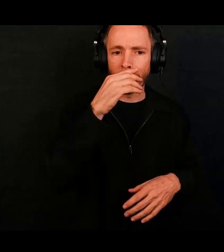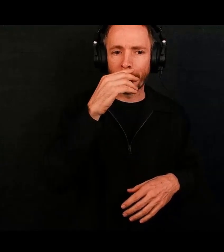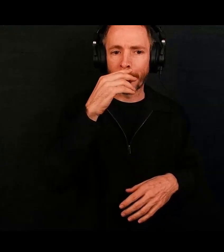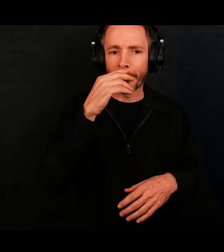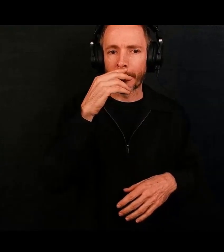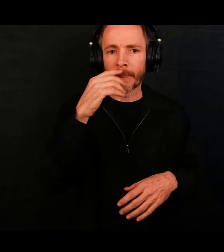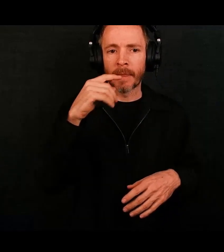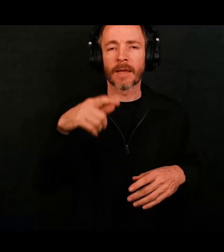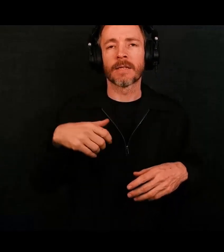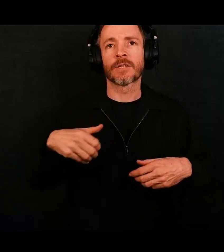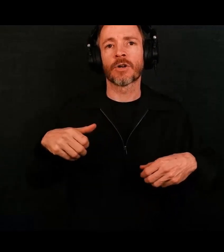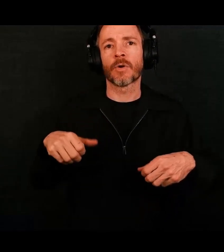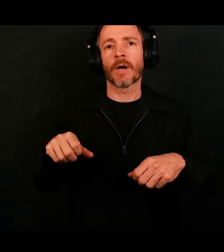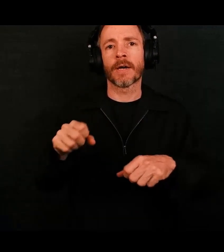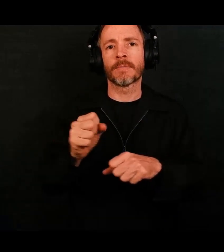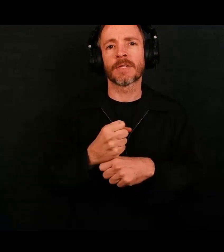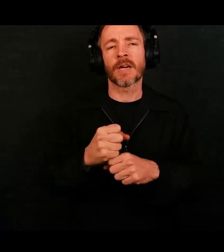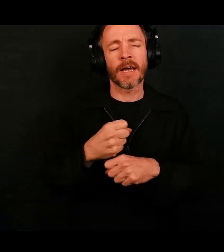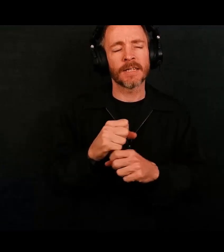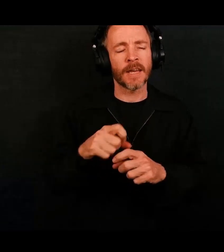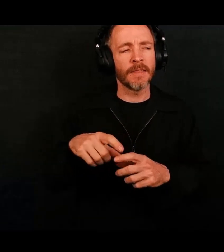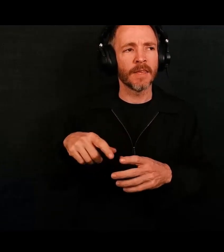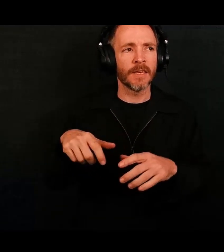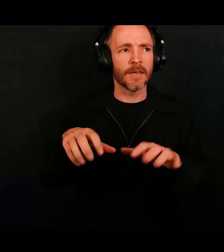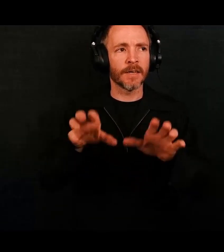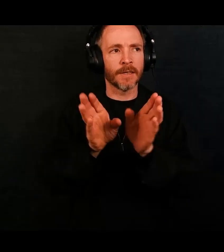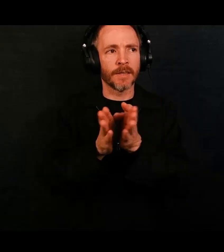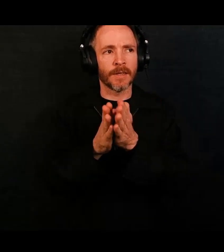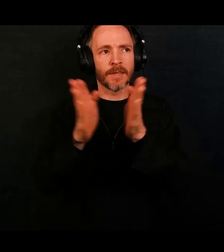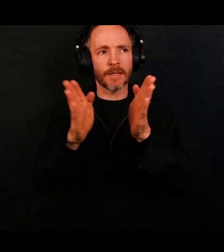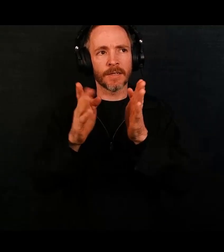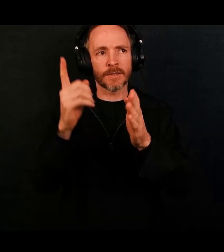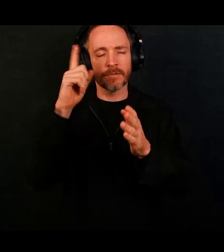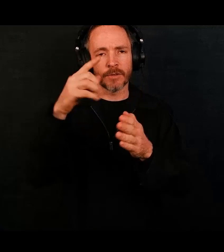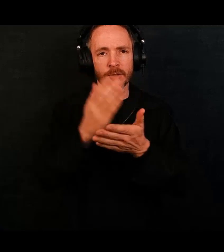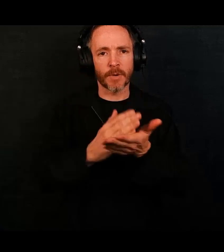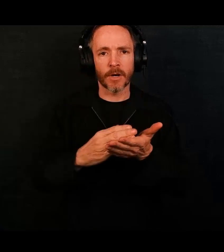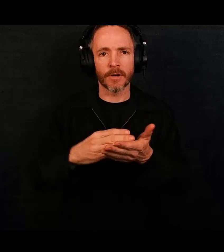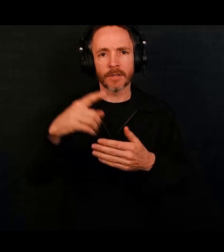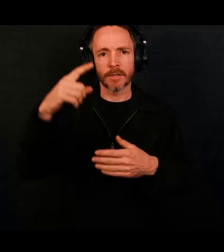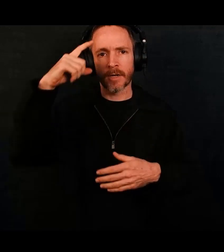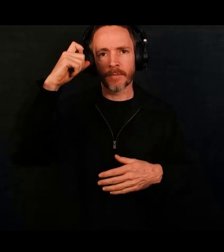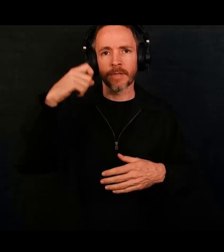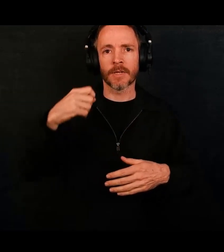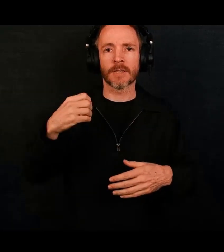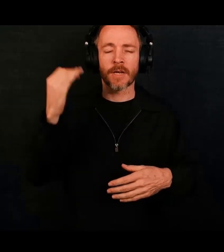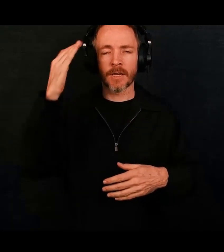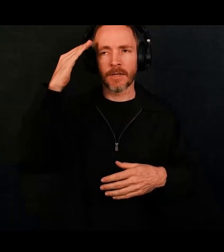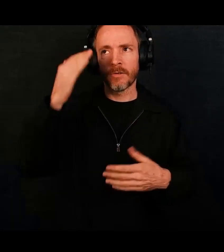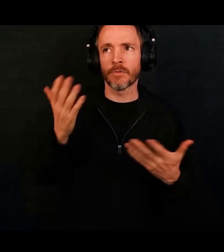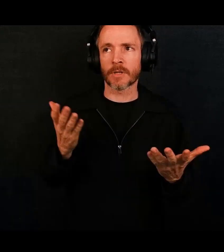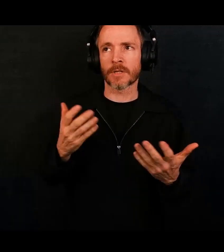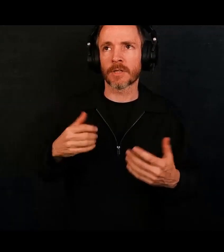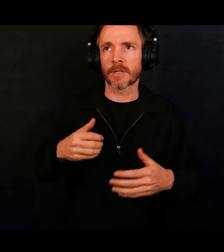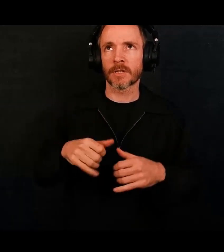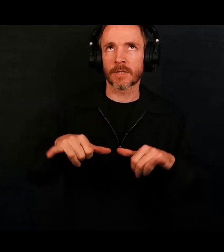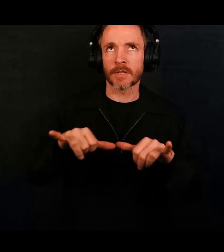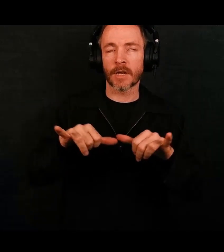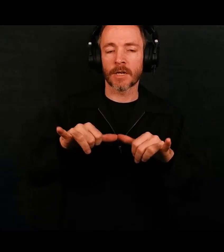Um, so I designed the thickness for this part because I knew